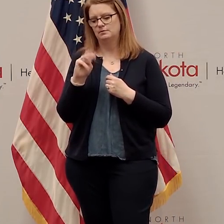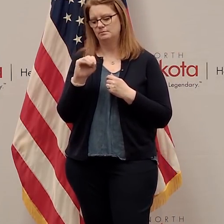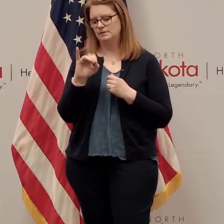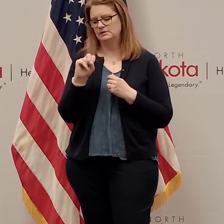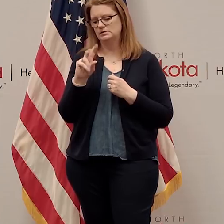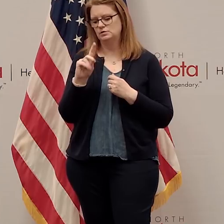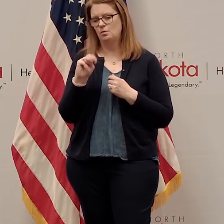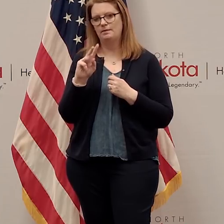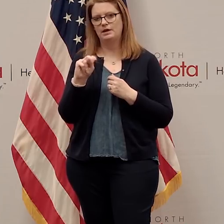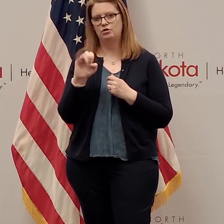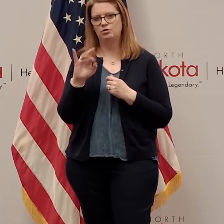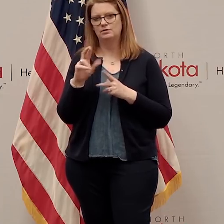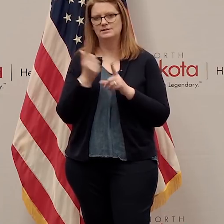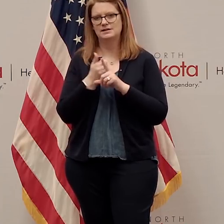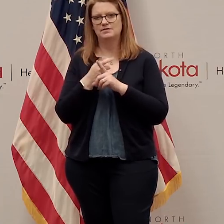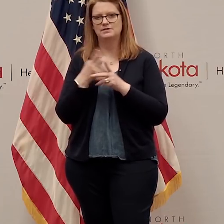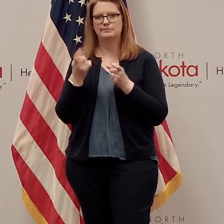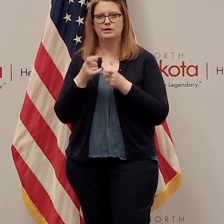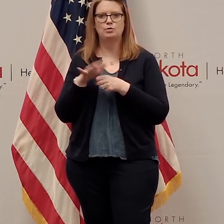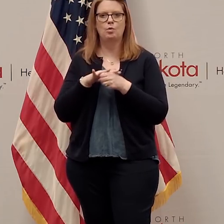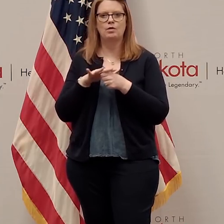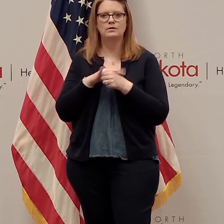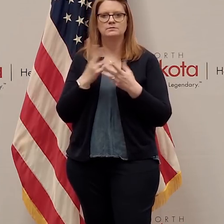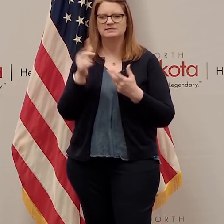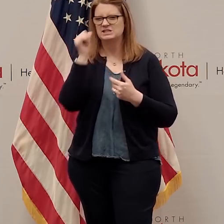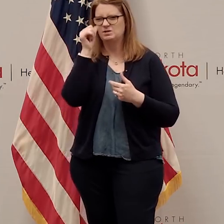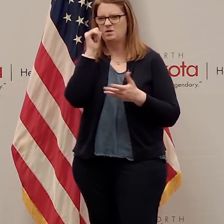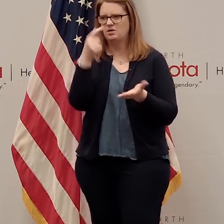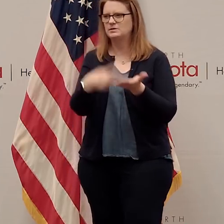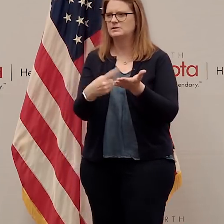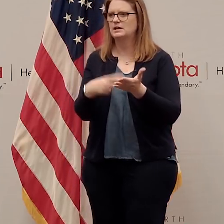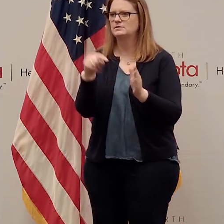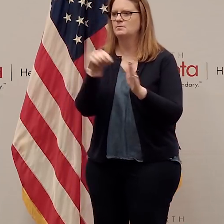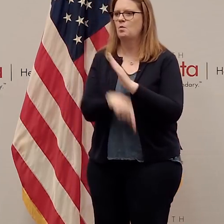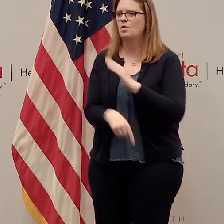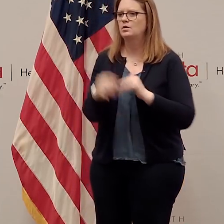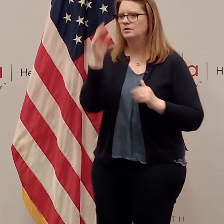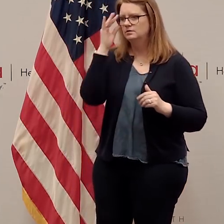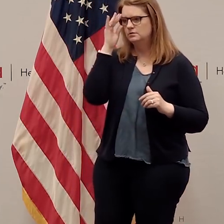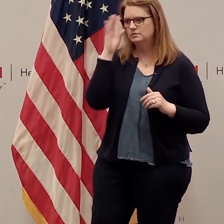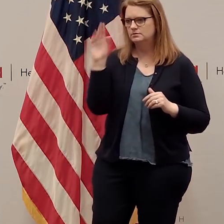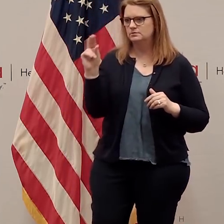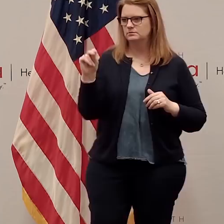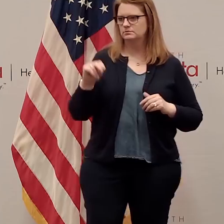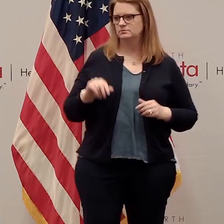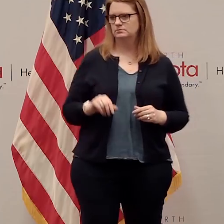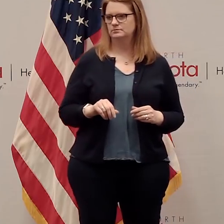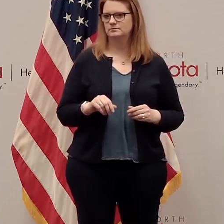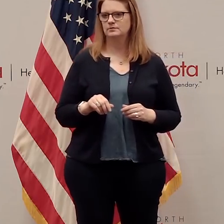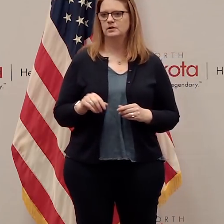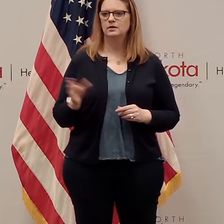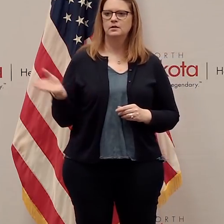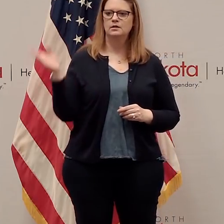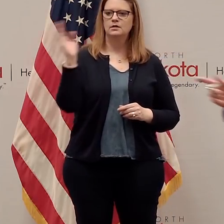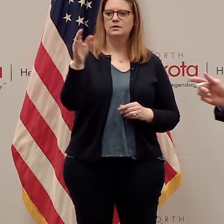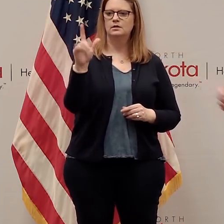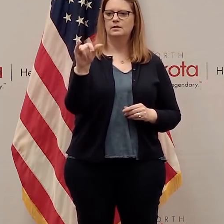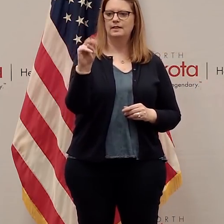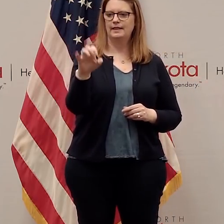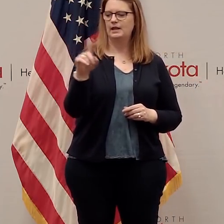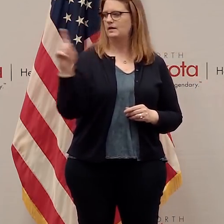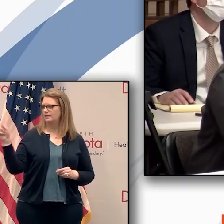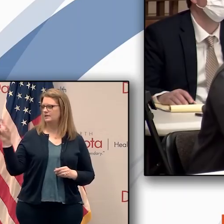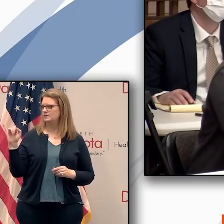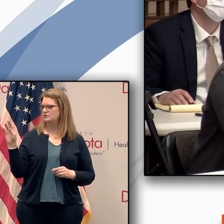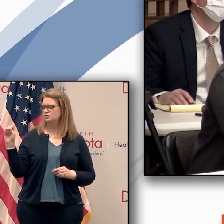locally. But we'll have more on that tomorrow. Was there another follow-up to Matt, or nope? Okay, all right. Lane, and then